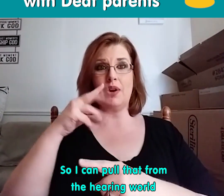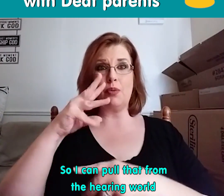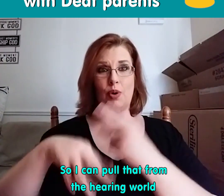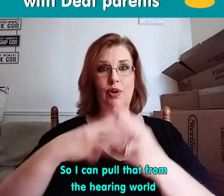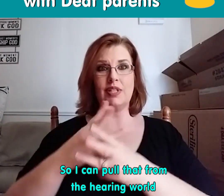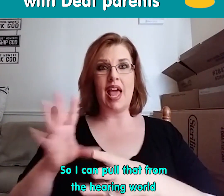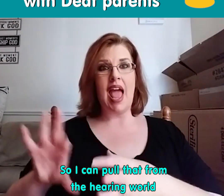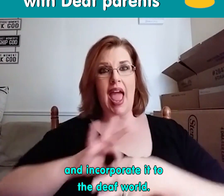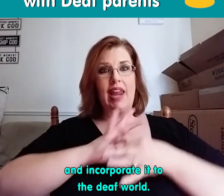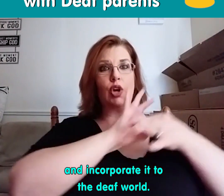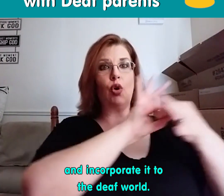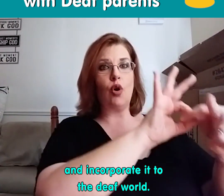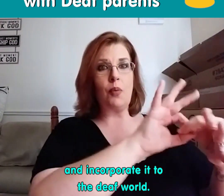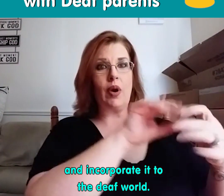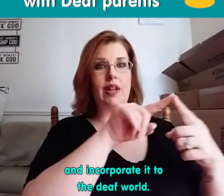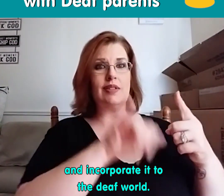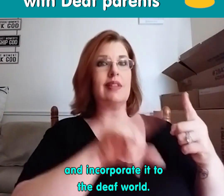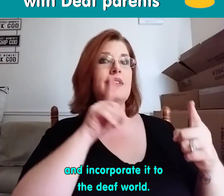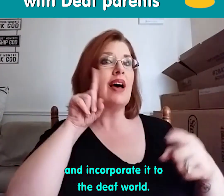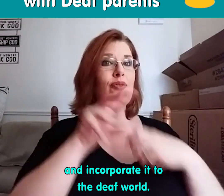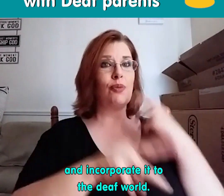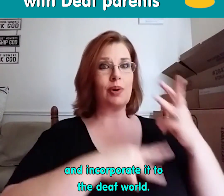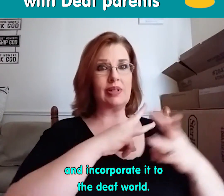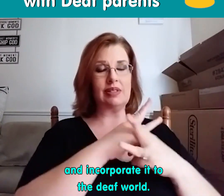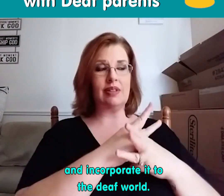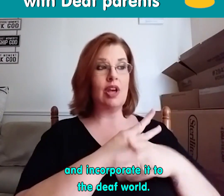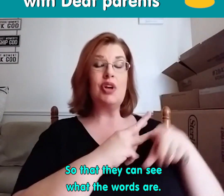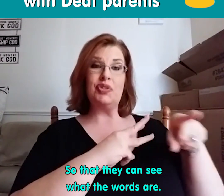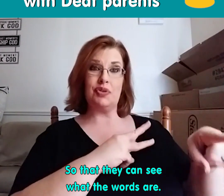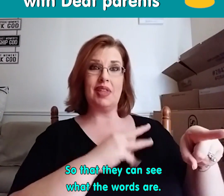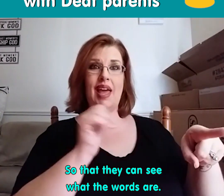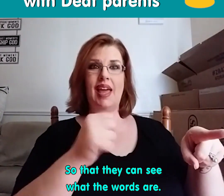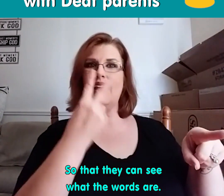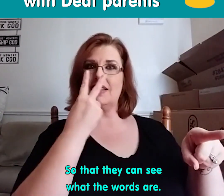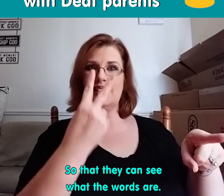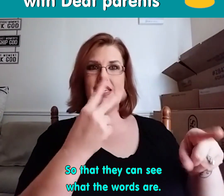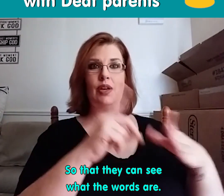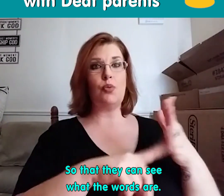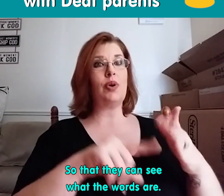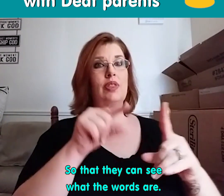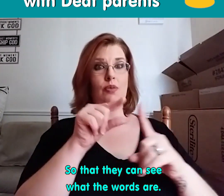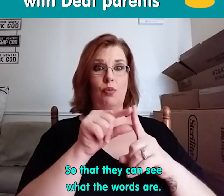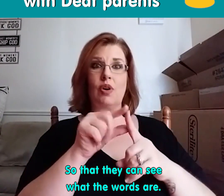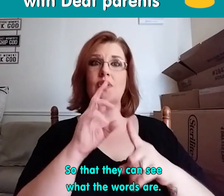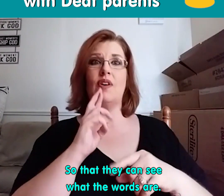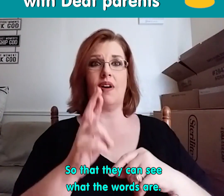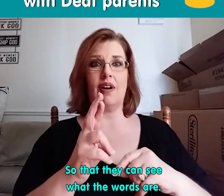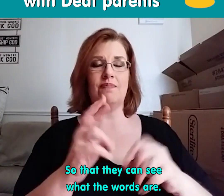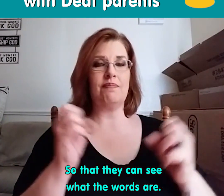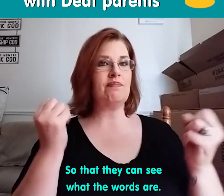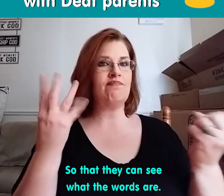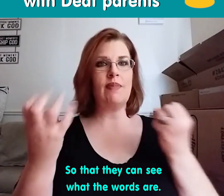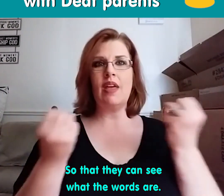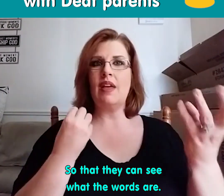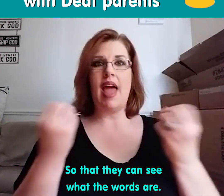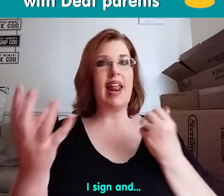loud. I did say, "Oh, well, that's too bad. You can always get a book. They have books."